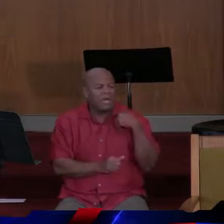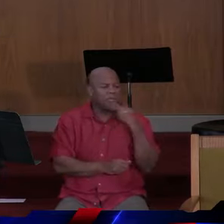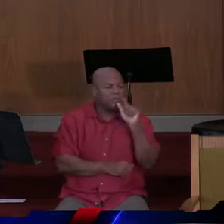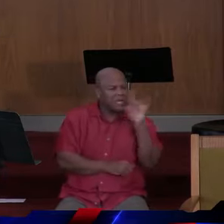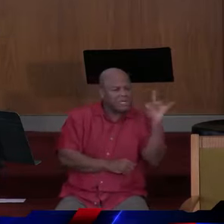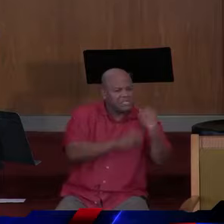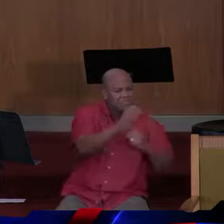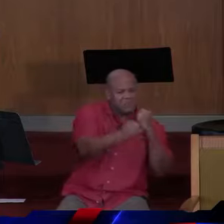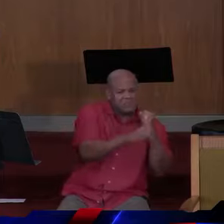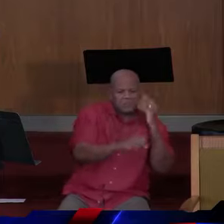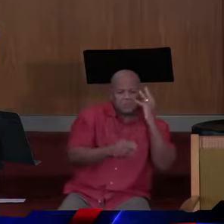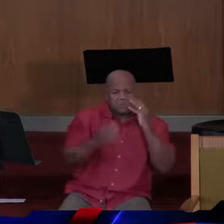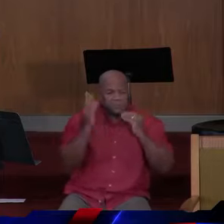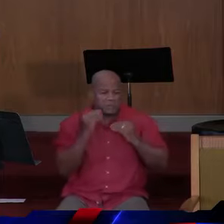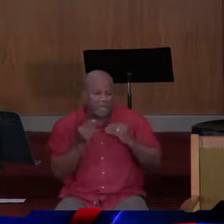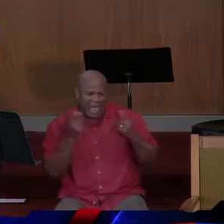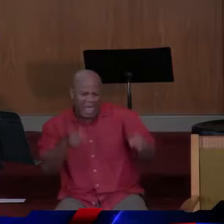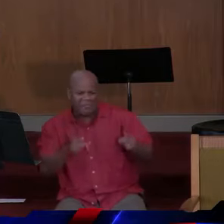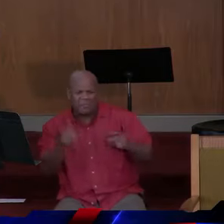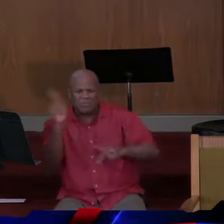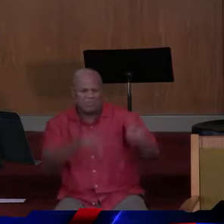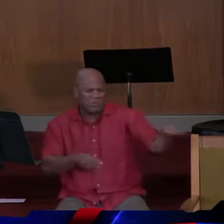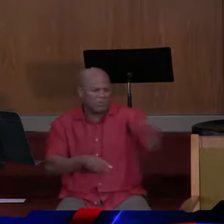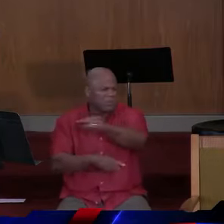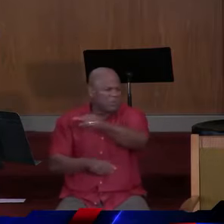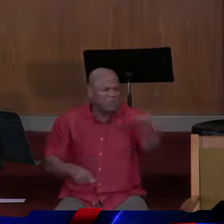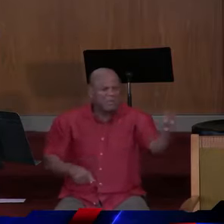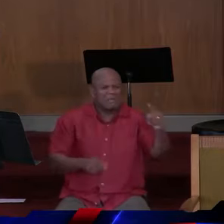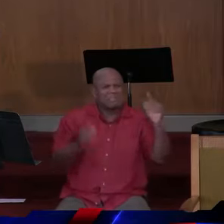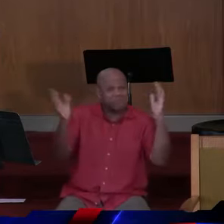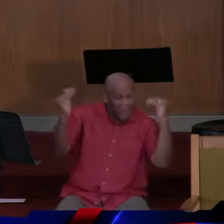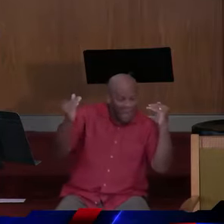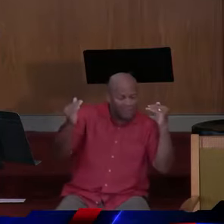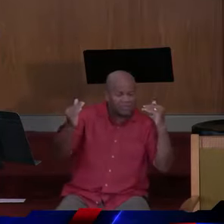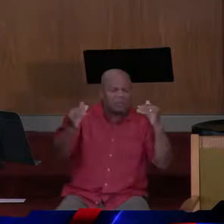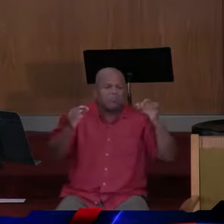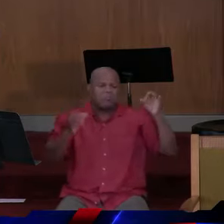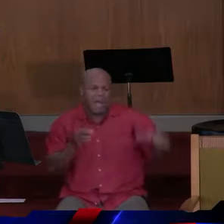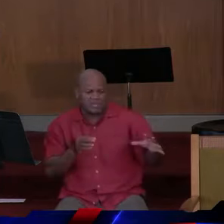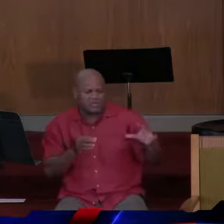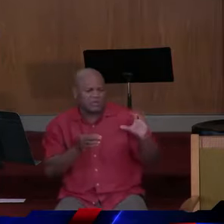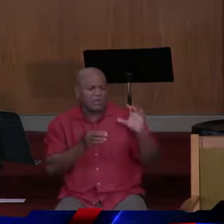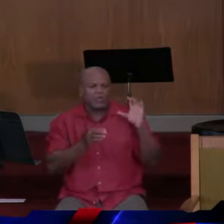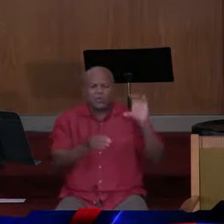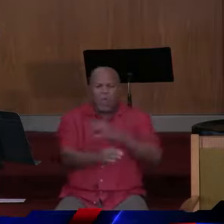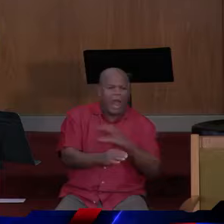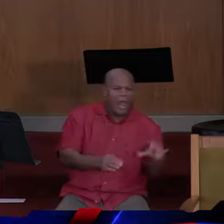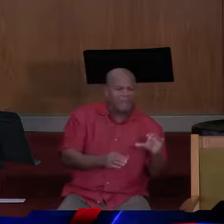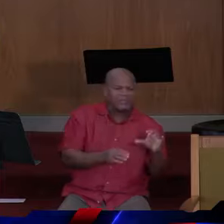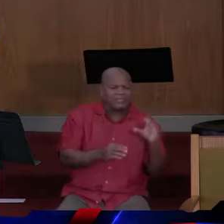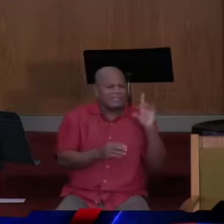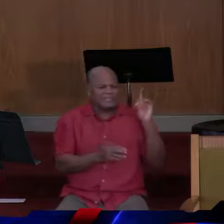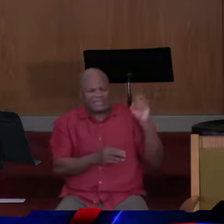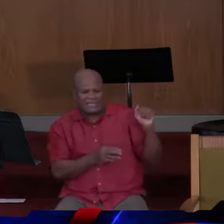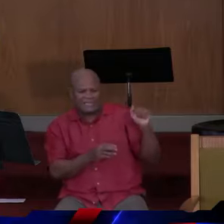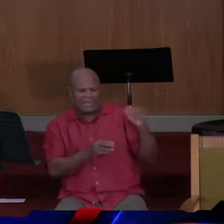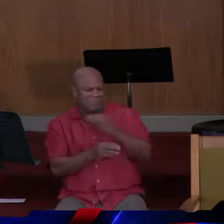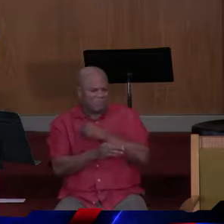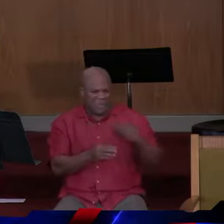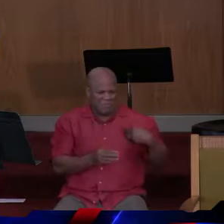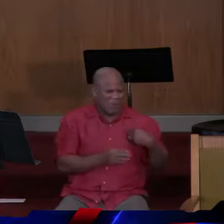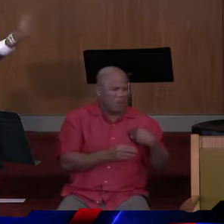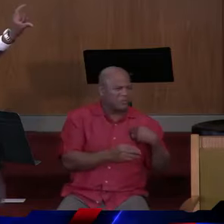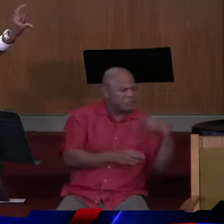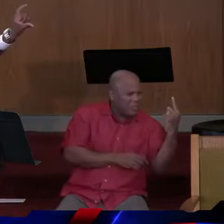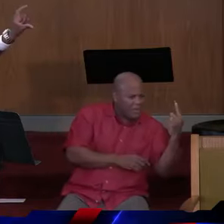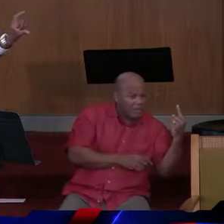from folk who expected the church, the pastor, the choir, the deacons, the ushers, the members, to be one thing. And when what